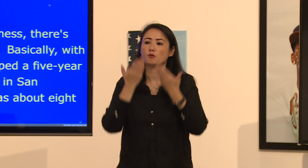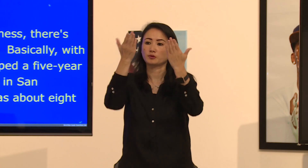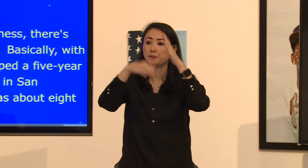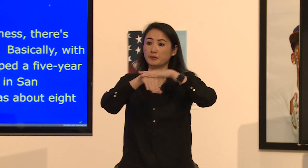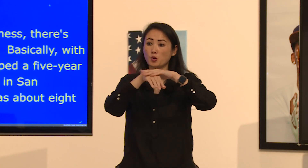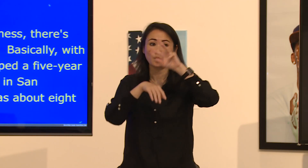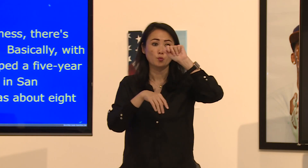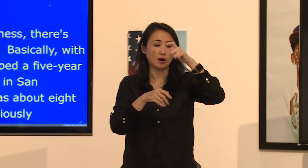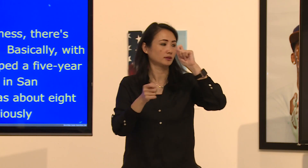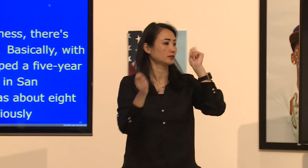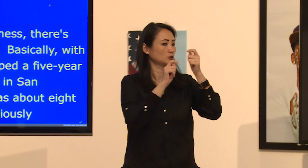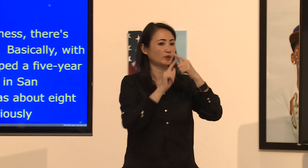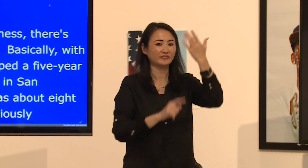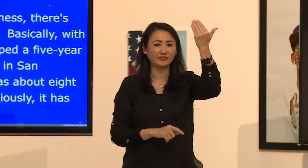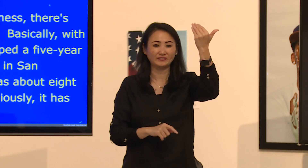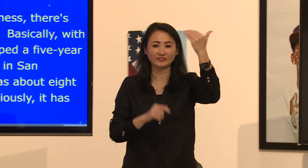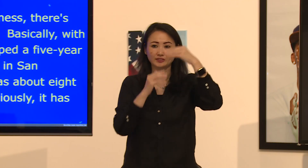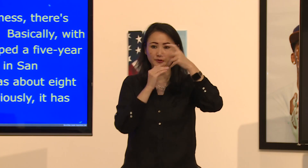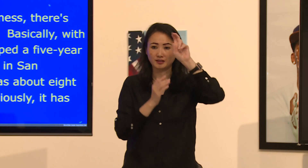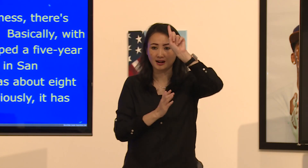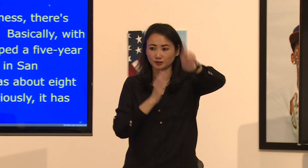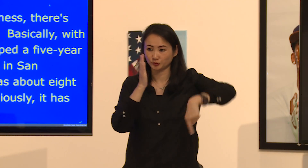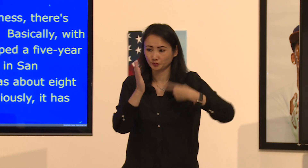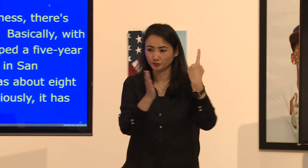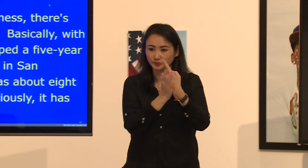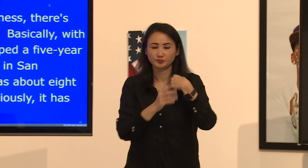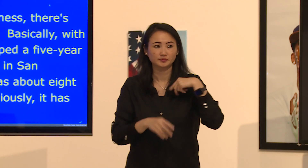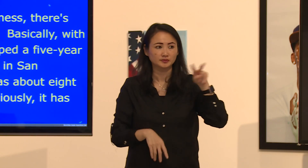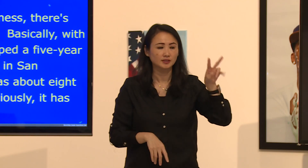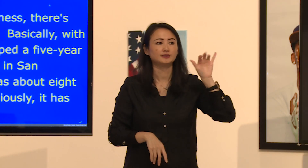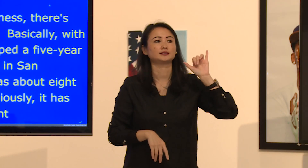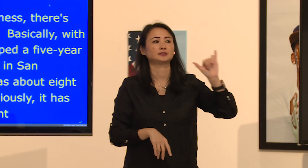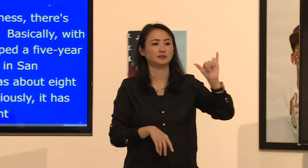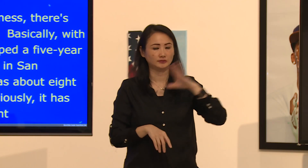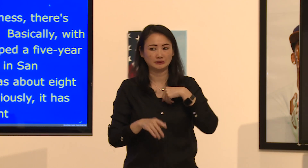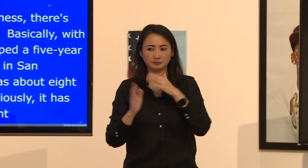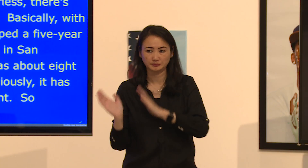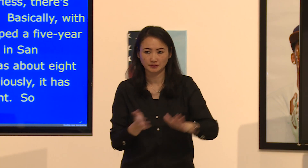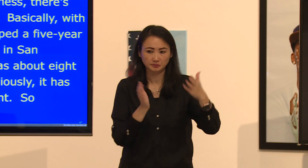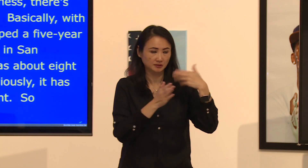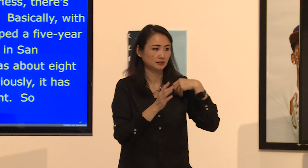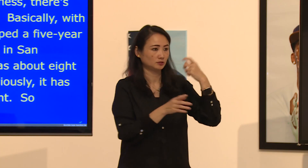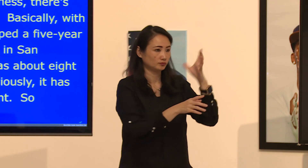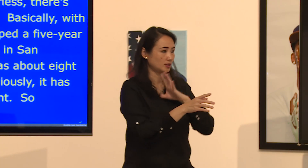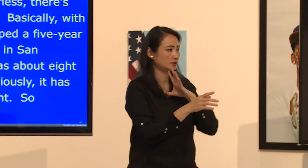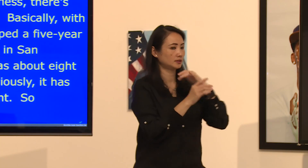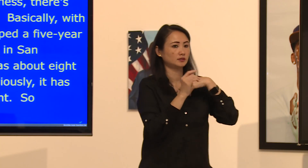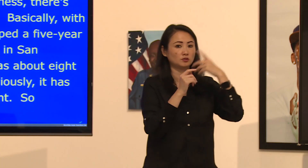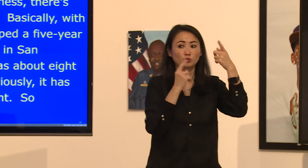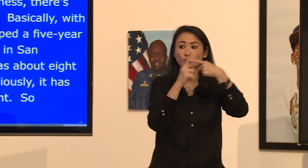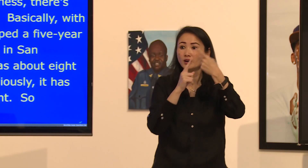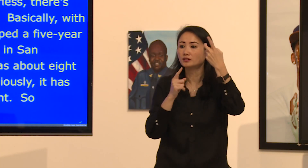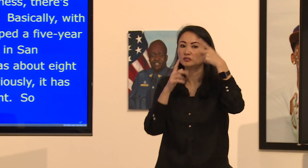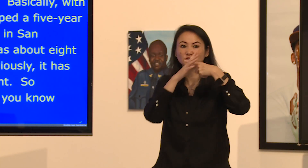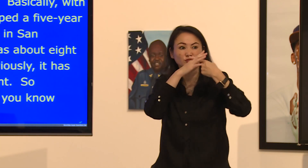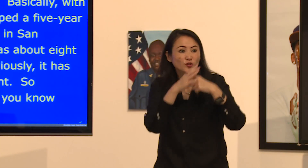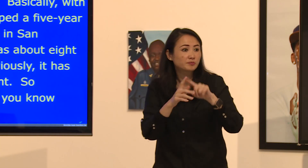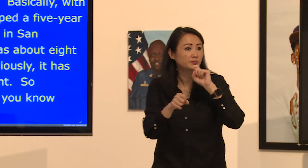And basically what we did is we decided, you know what, let's do $15 an hour for this the city of San Francisco. So it was very aggressive,